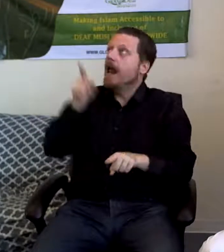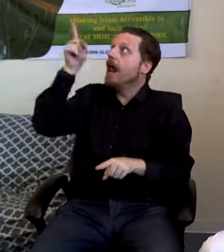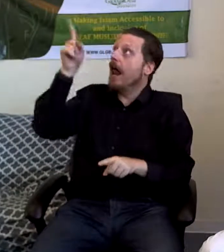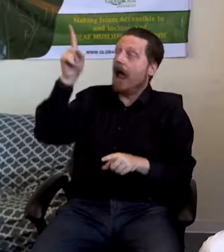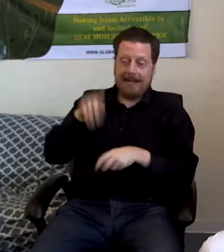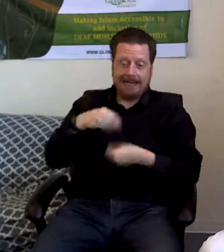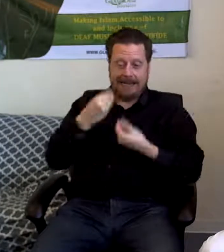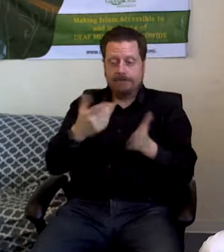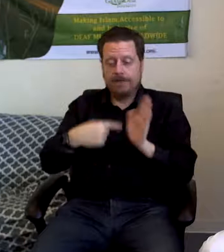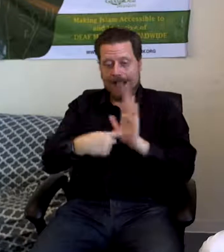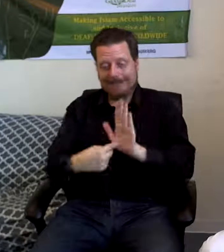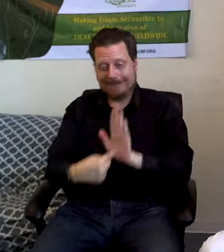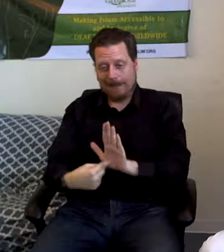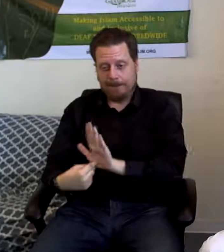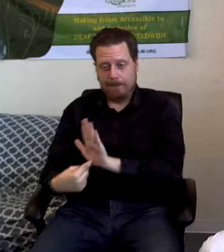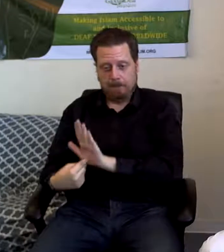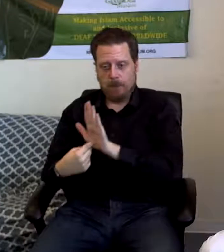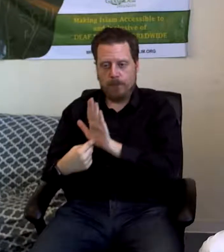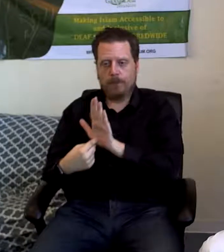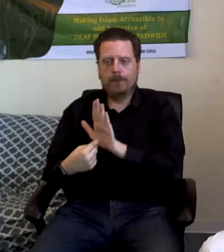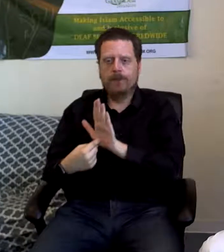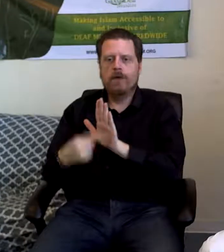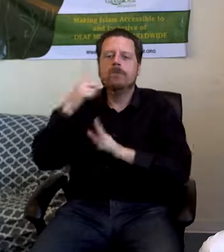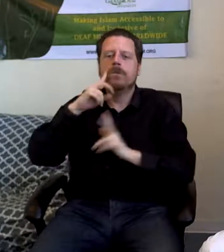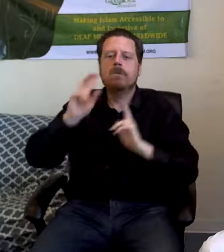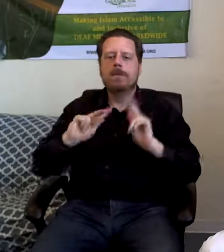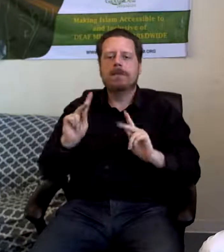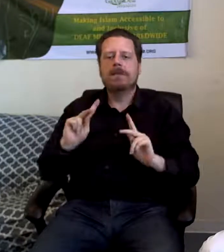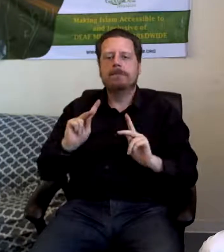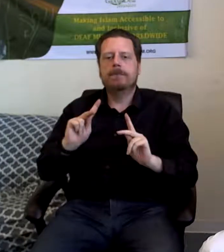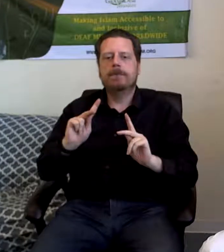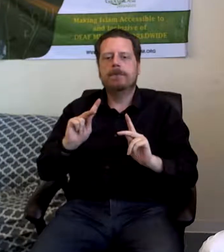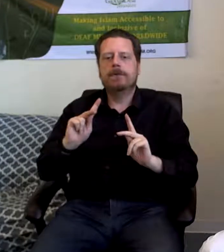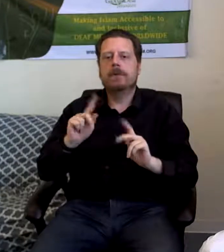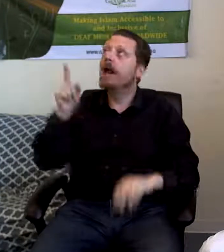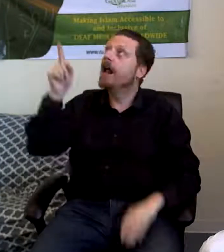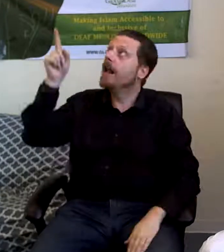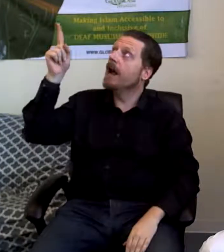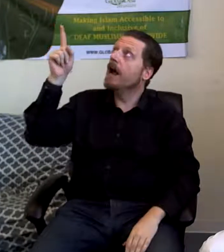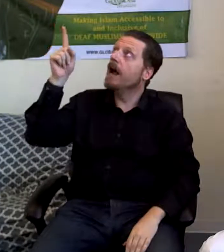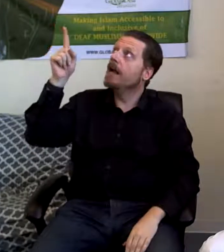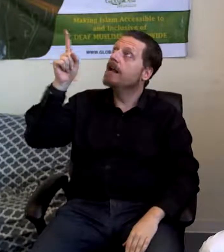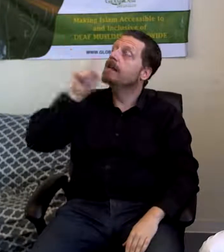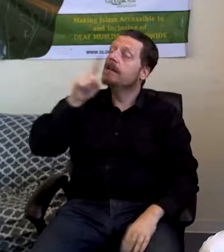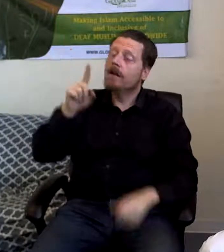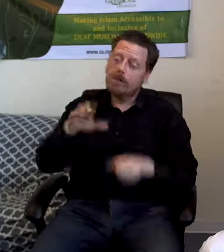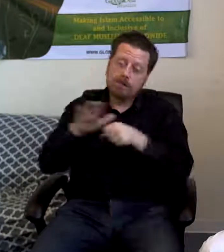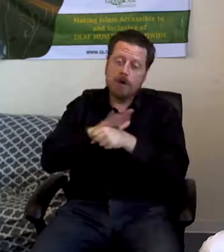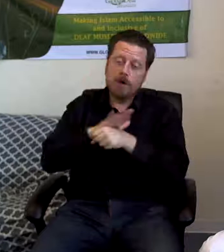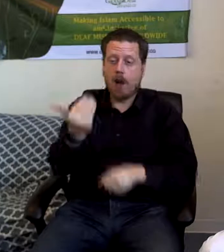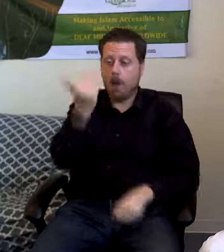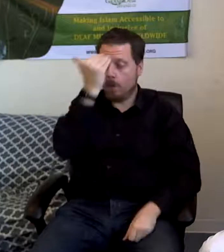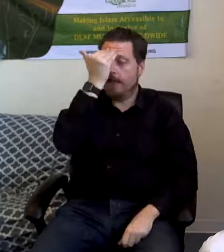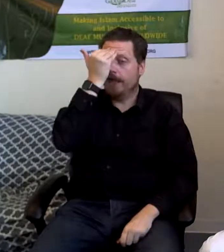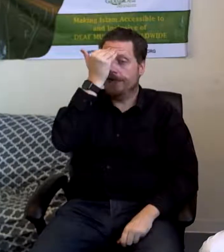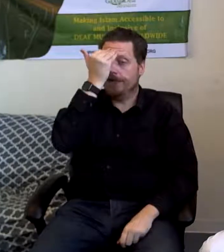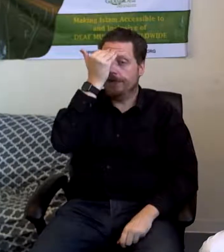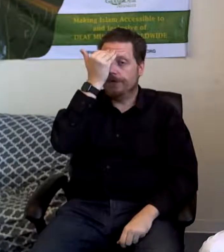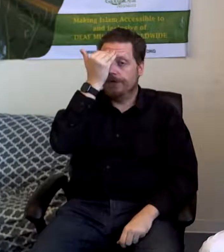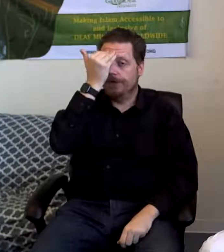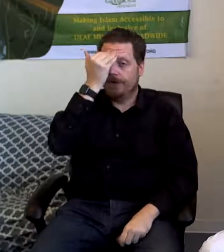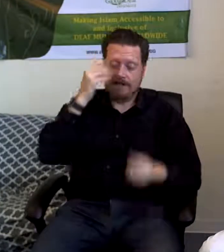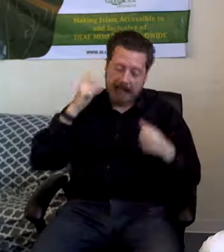those examples for people, and Allah is fully aware